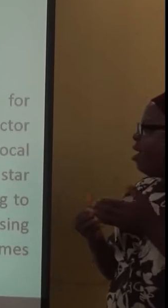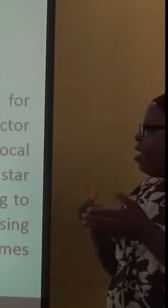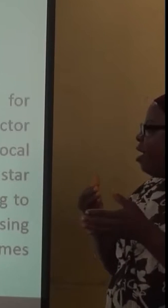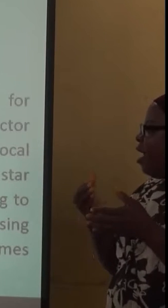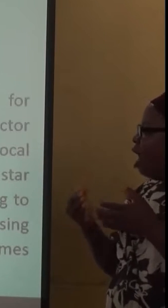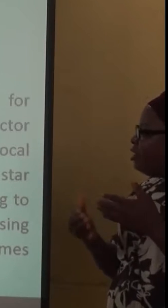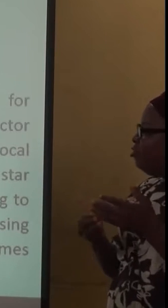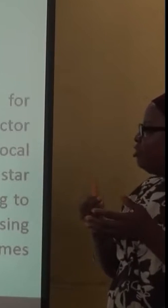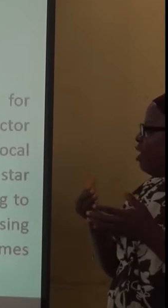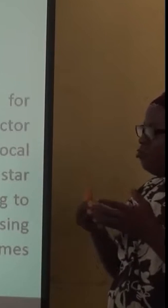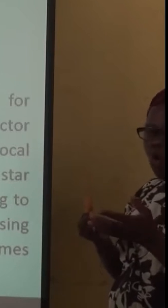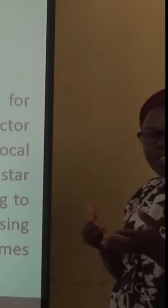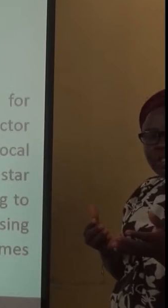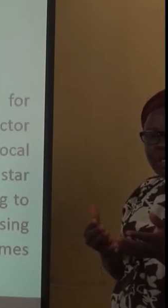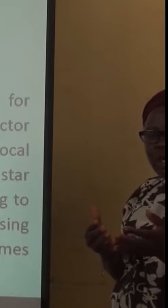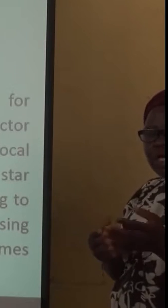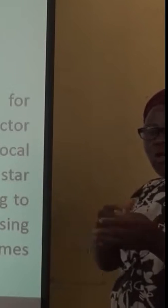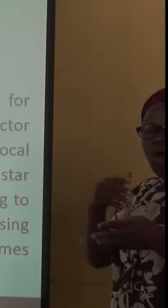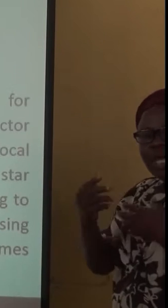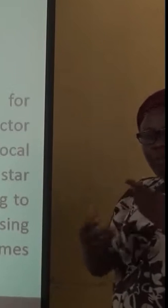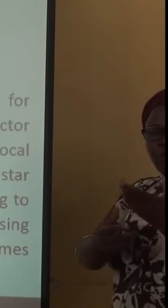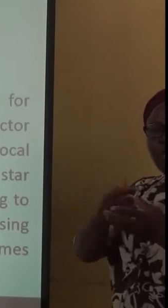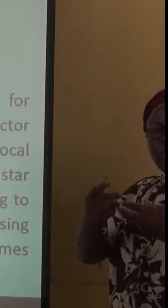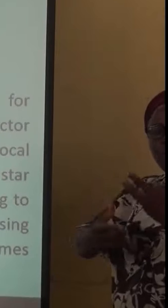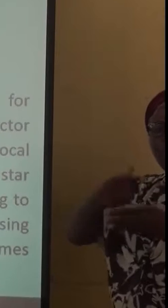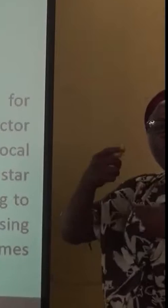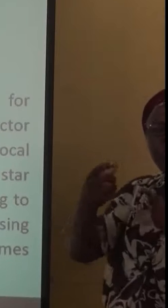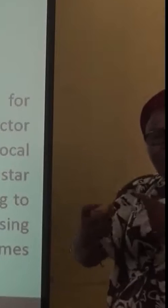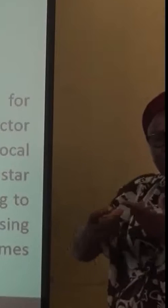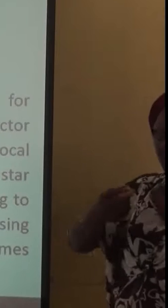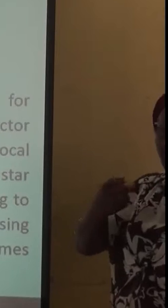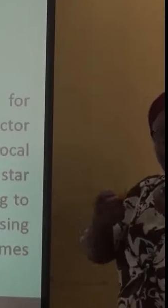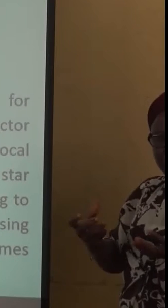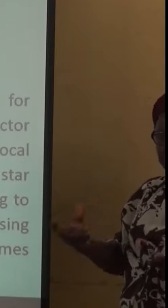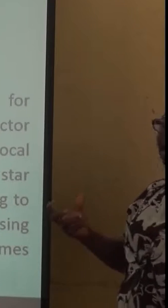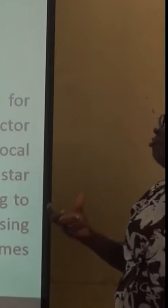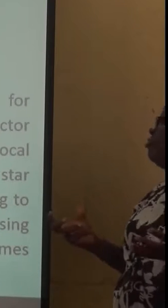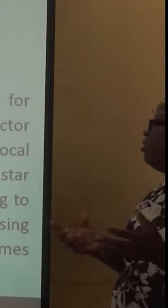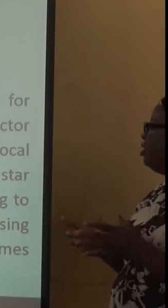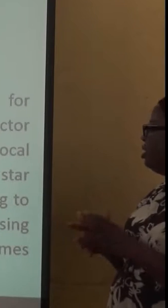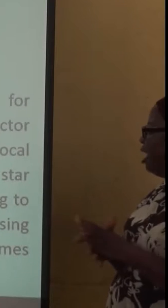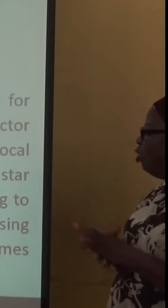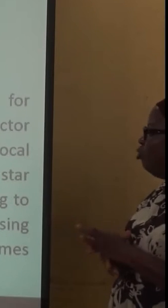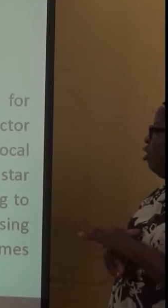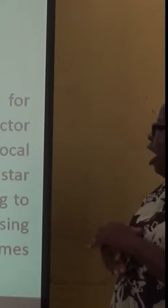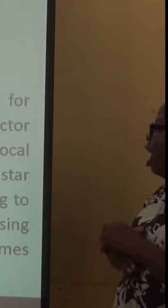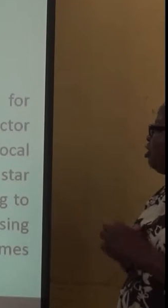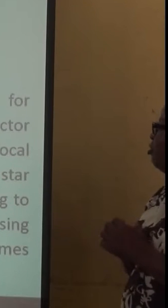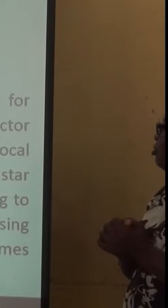way RJ45 works. What type of connectors do we use with that RJ45?